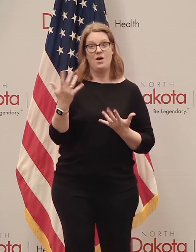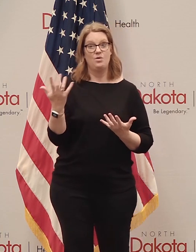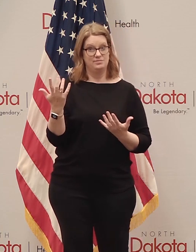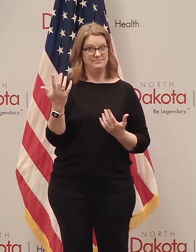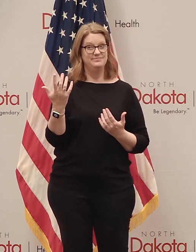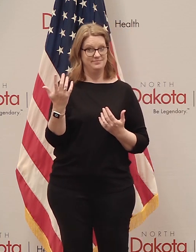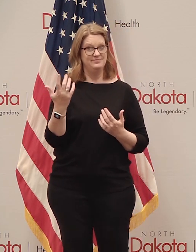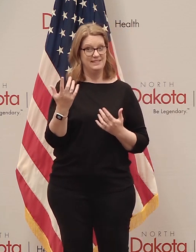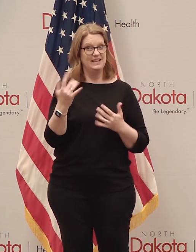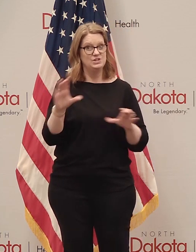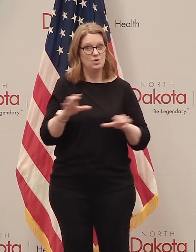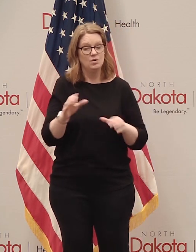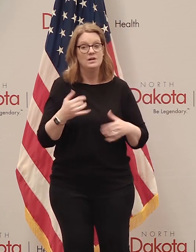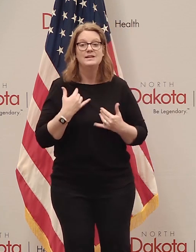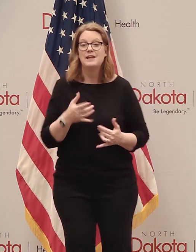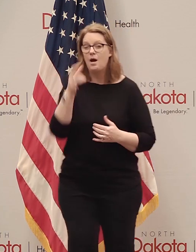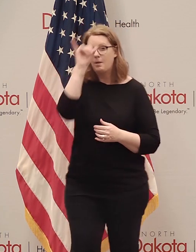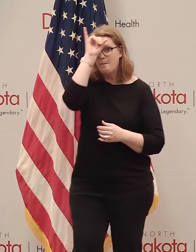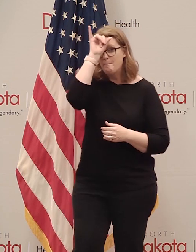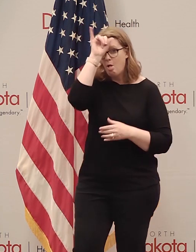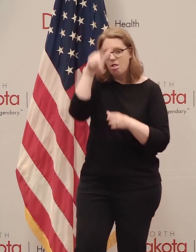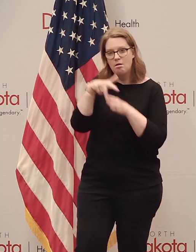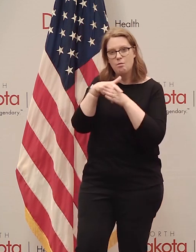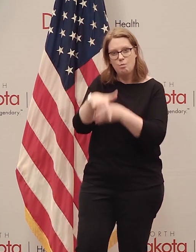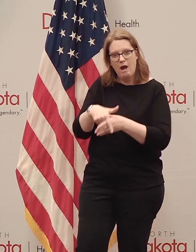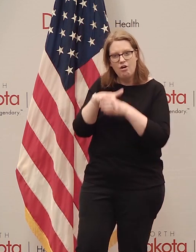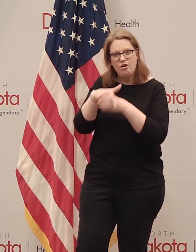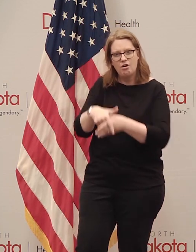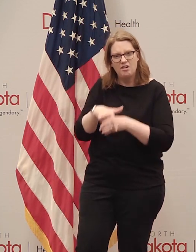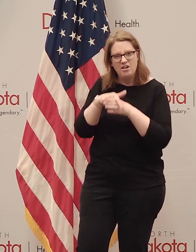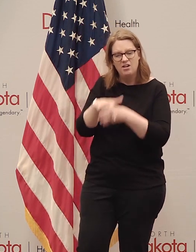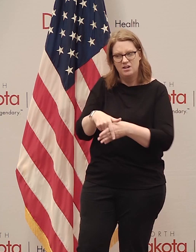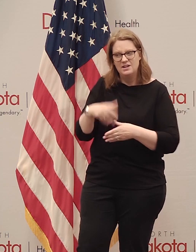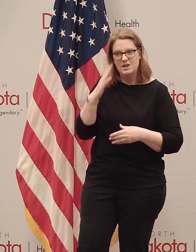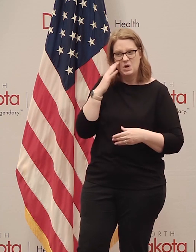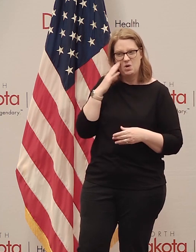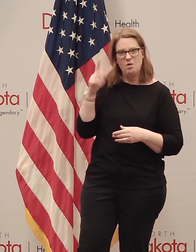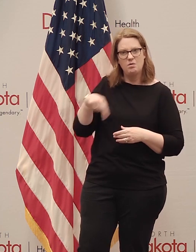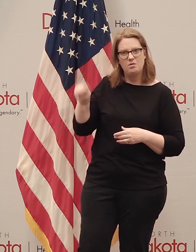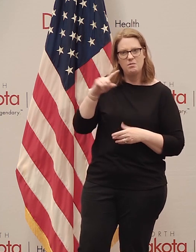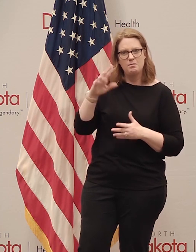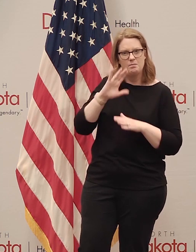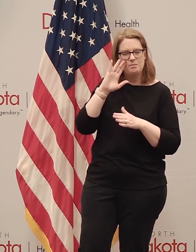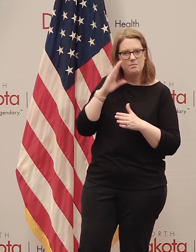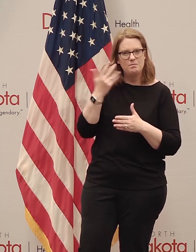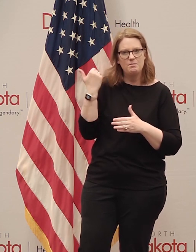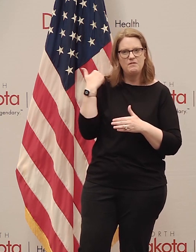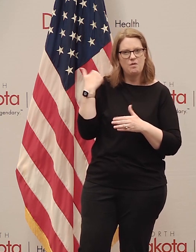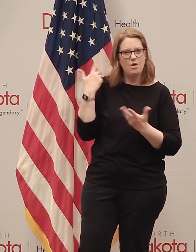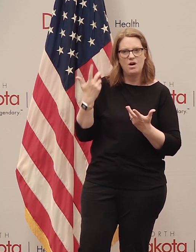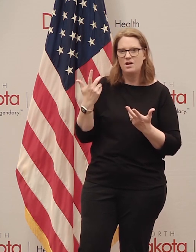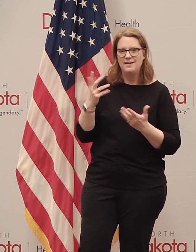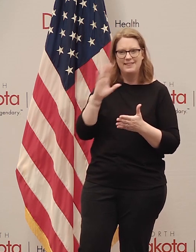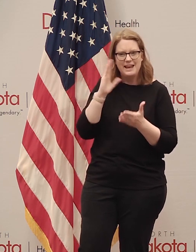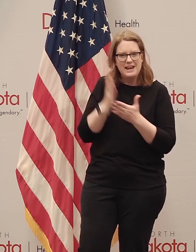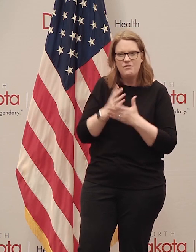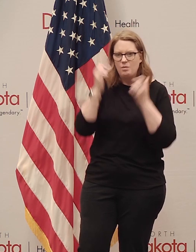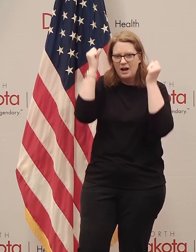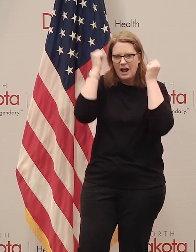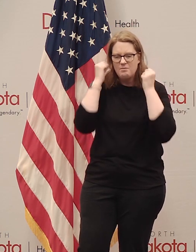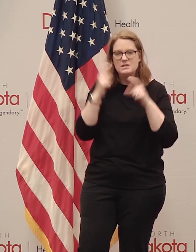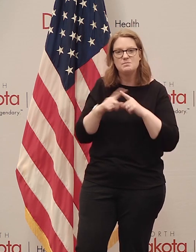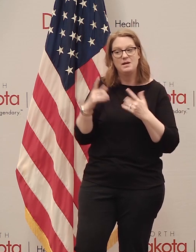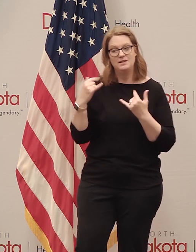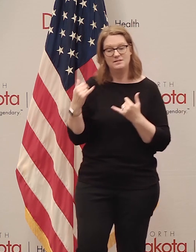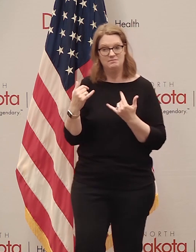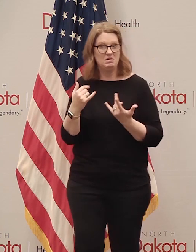their cowboy hat. But you see any young bull rider on the tour that is coming out of college, they're all wearing flak jackets and they're all wearing helmets. And they do